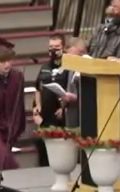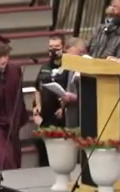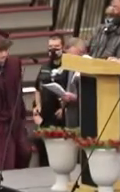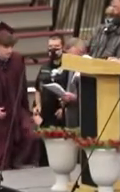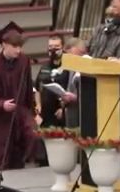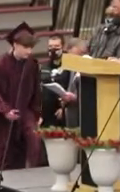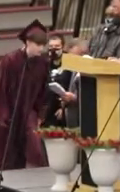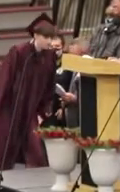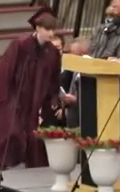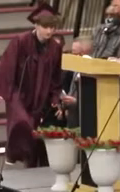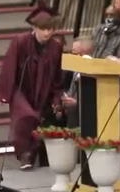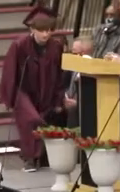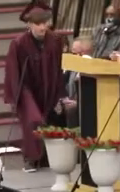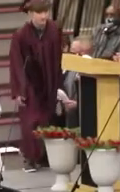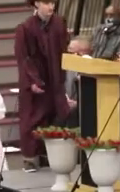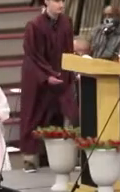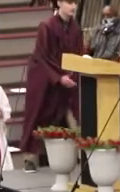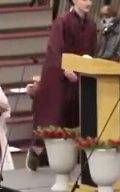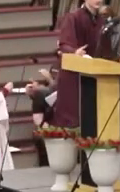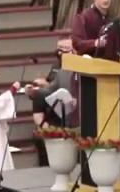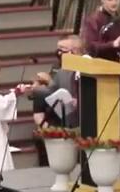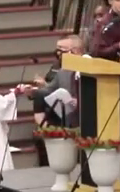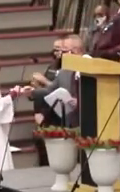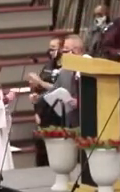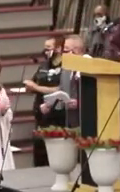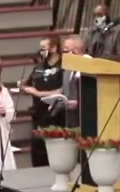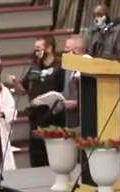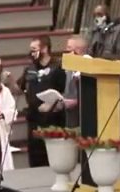Nicholas Vincent Yankoski.